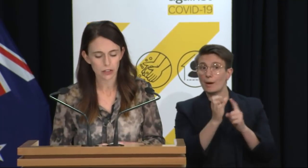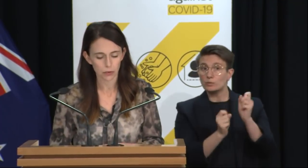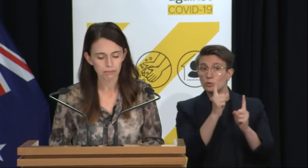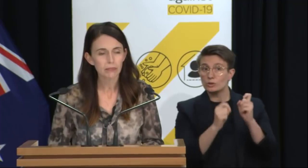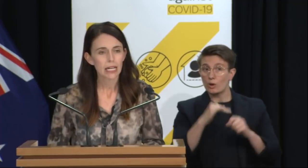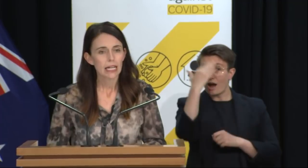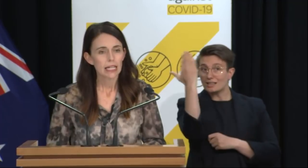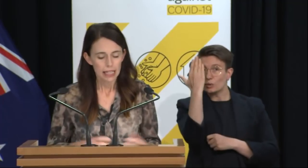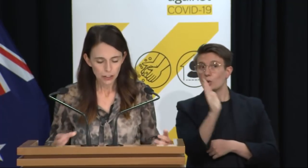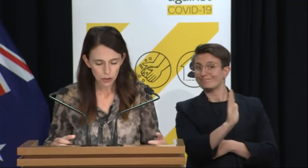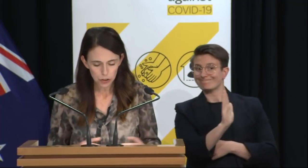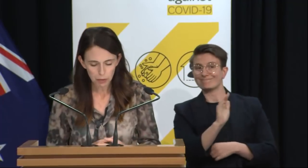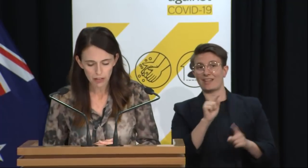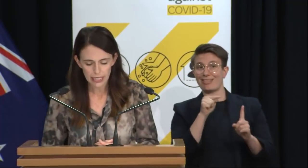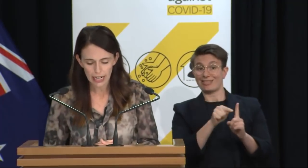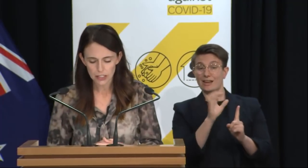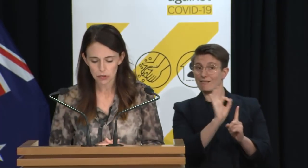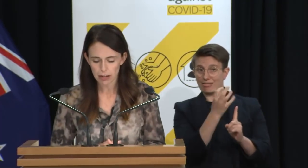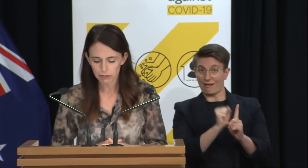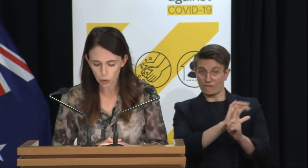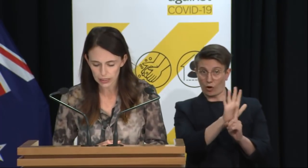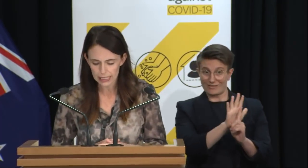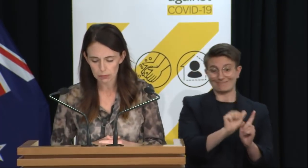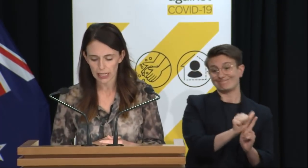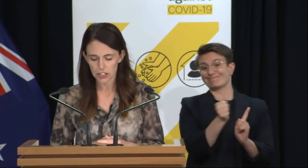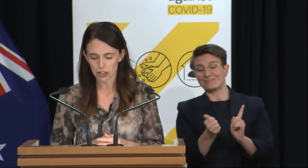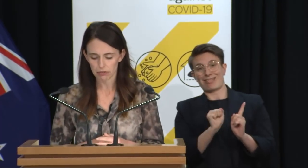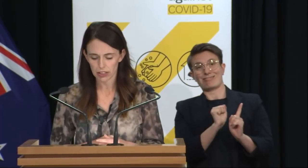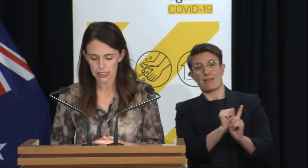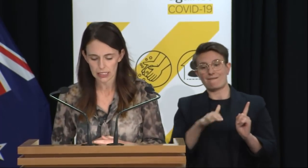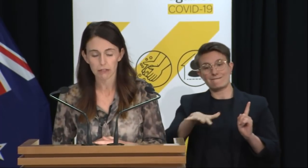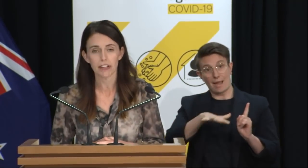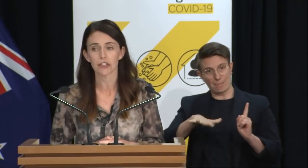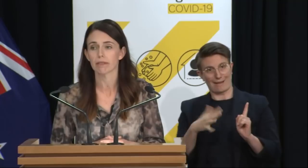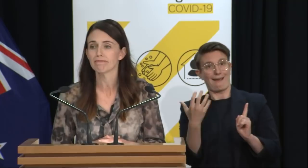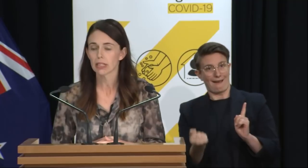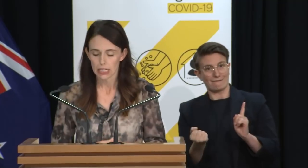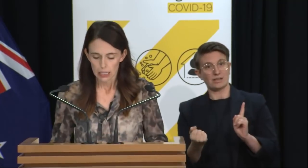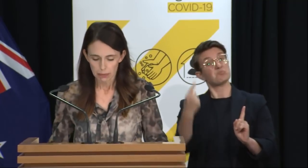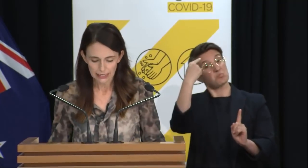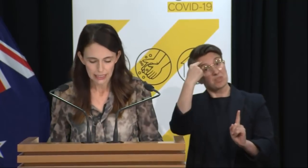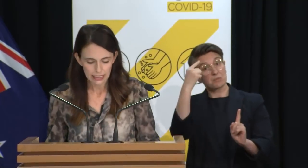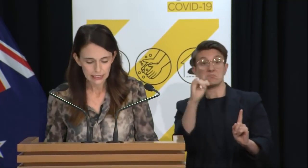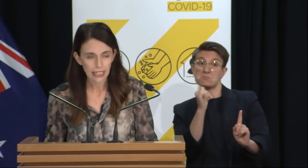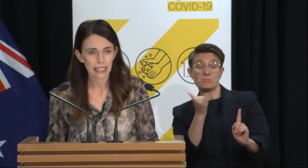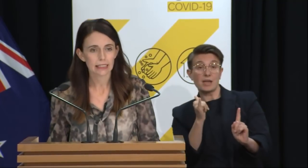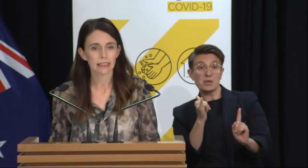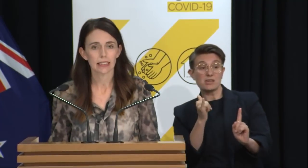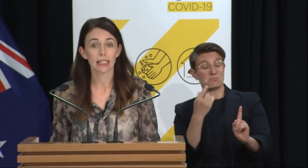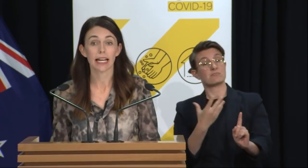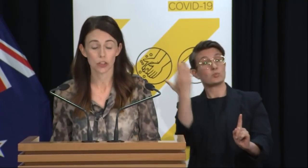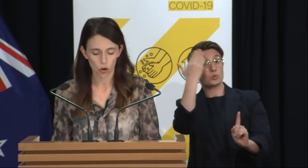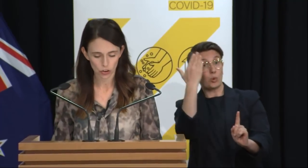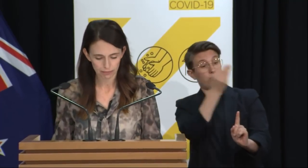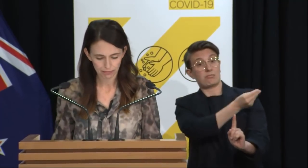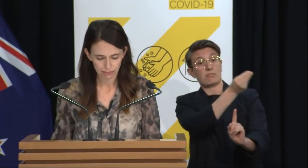High School. That could provide a straightforward explanation for this infection, but in this case,